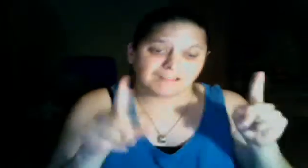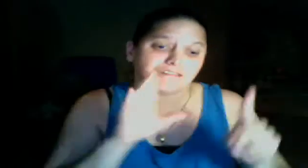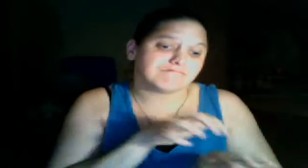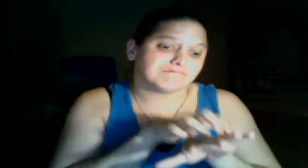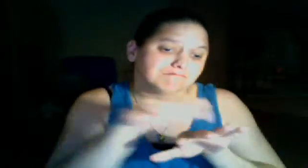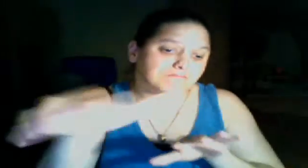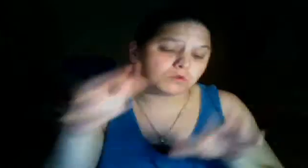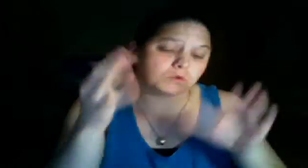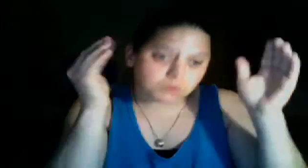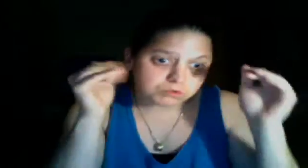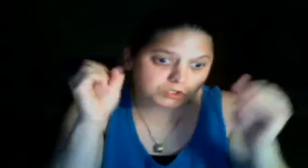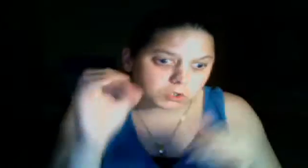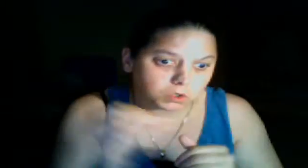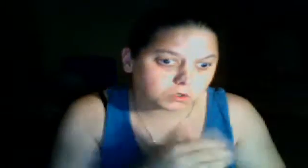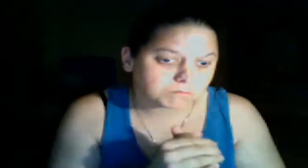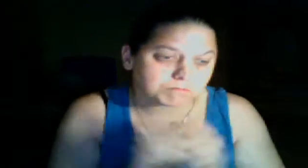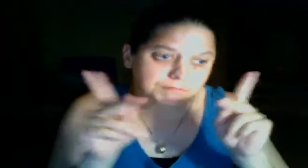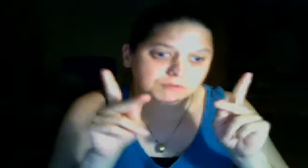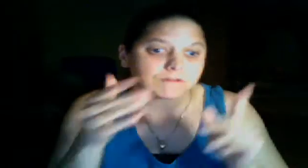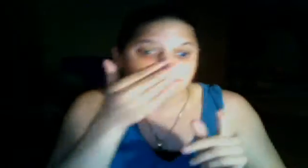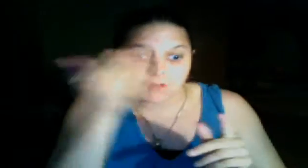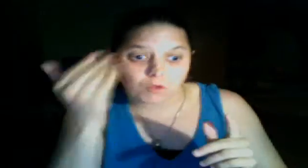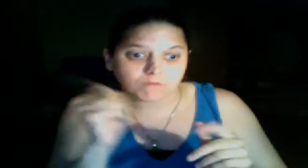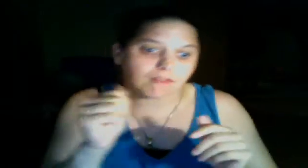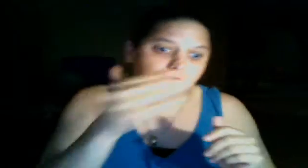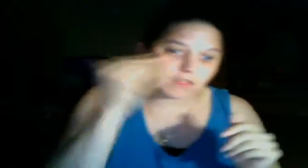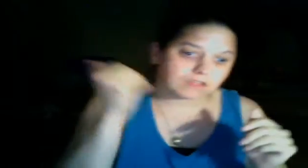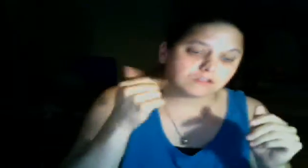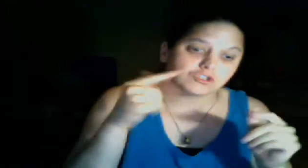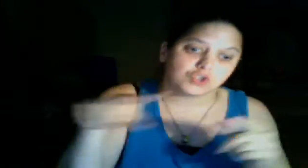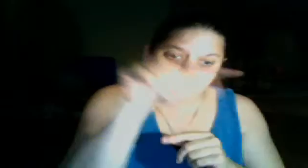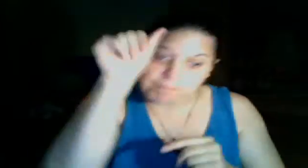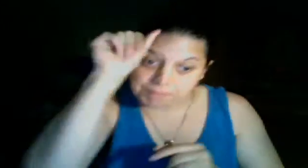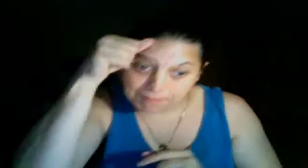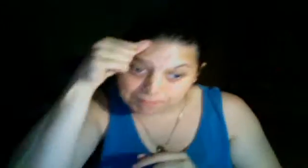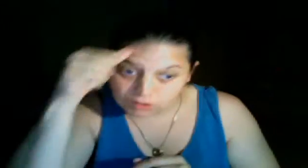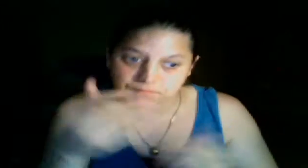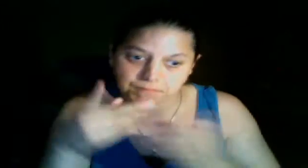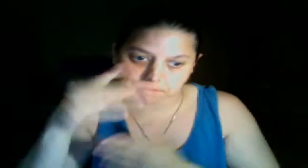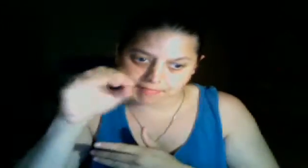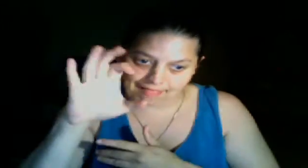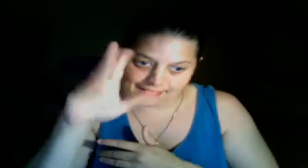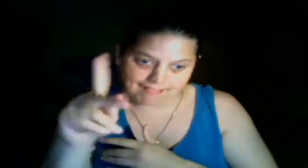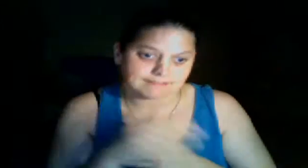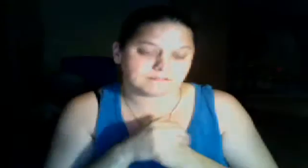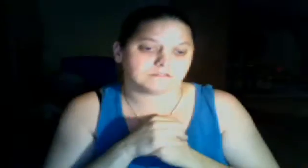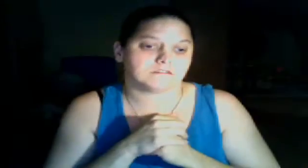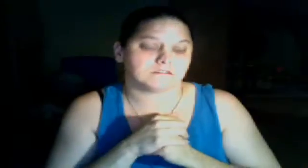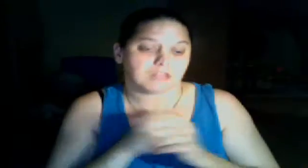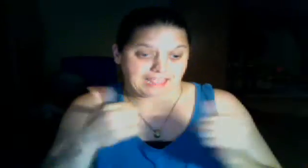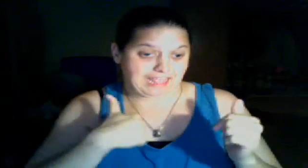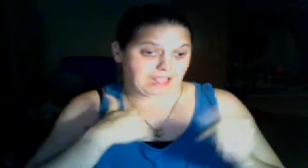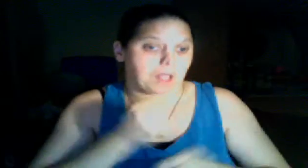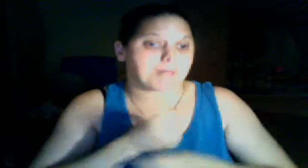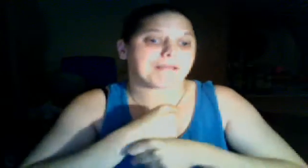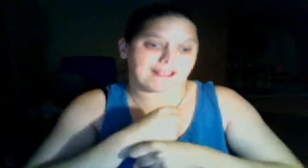One of the first things I did when I reached the summit was we pulled out the sat phone and called my mom. I could hear her in tears. She was just